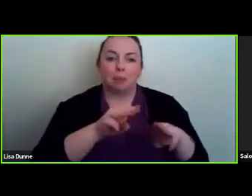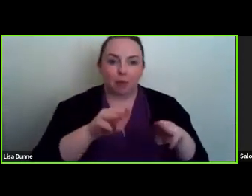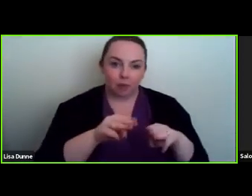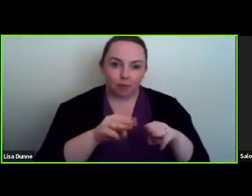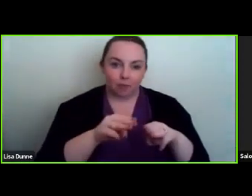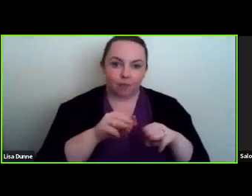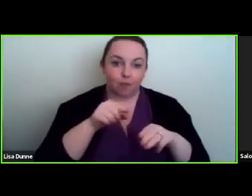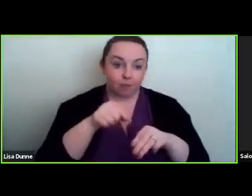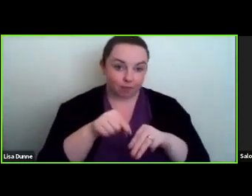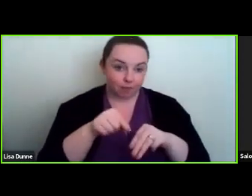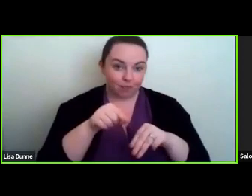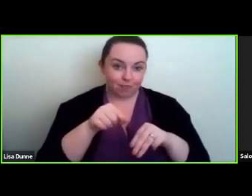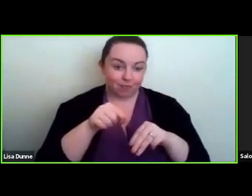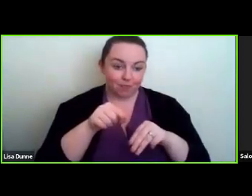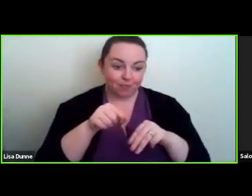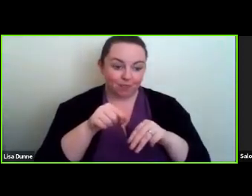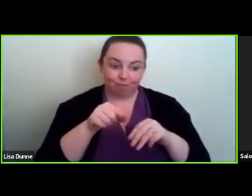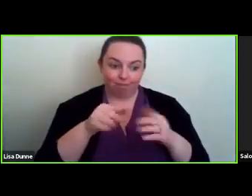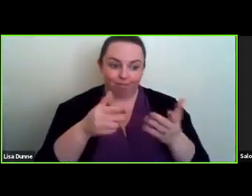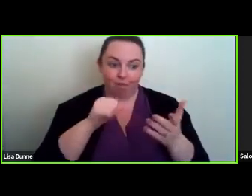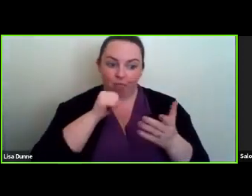actually get the